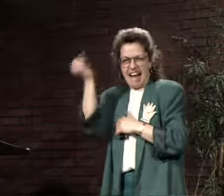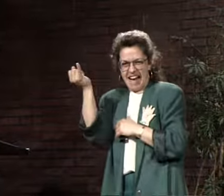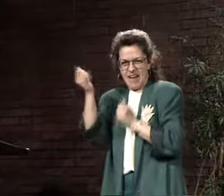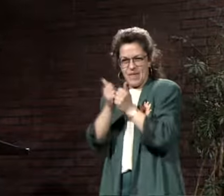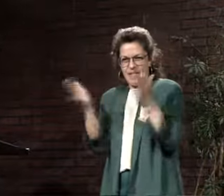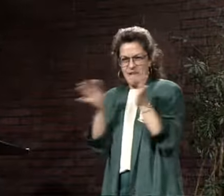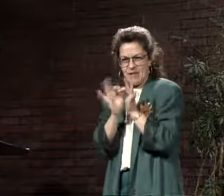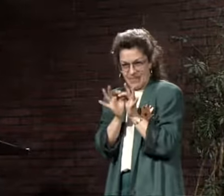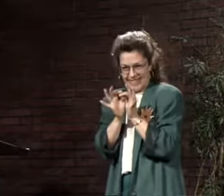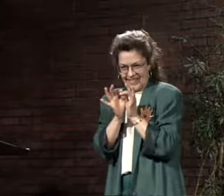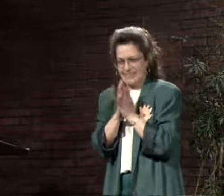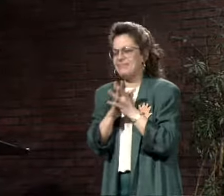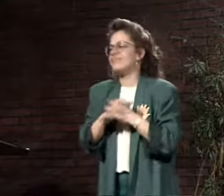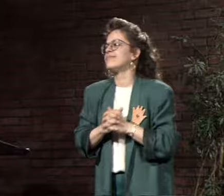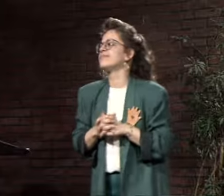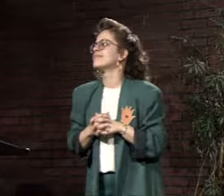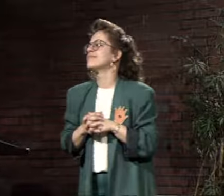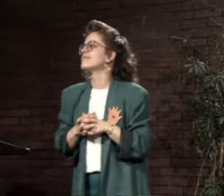I'm going to sign an idea without an interpreter.